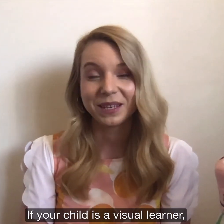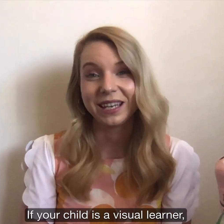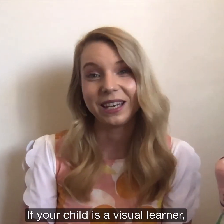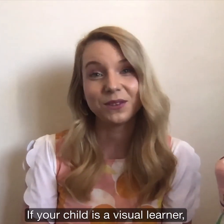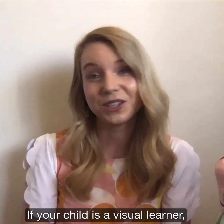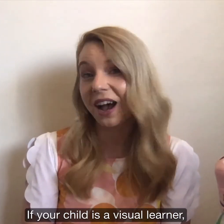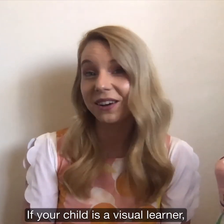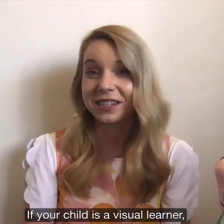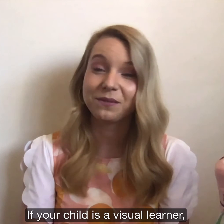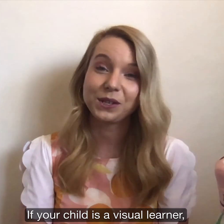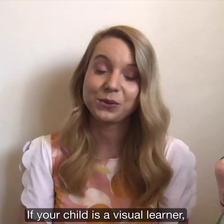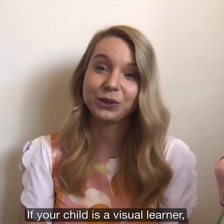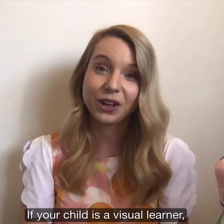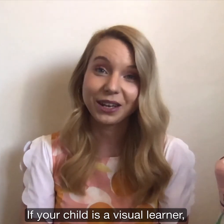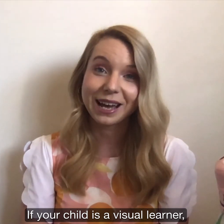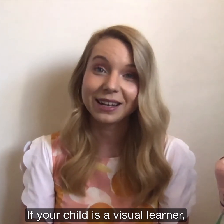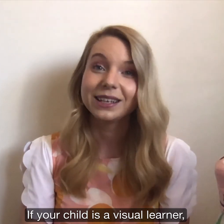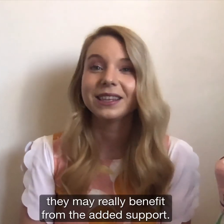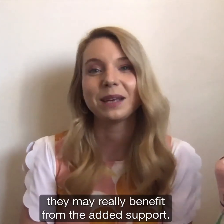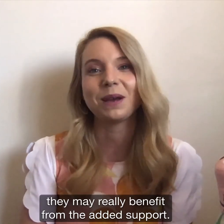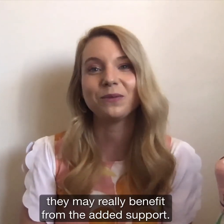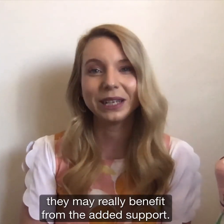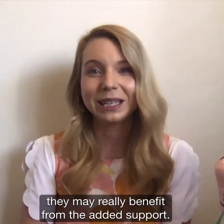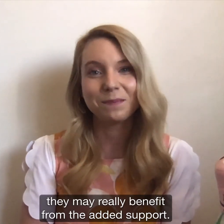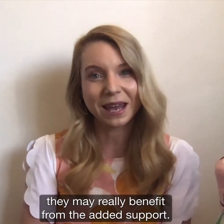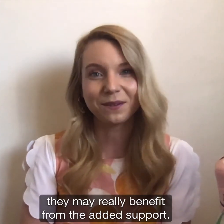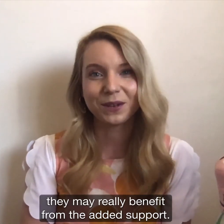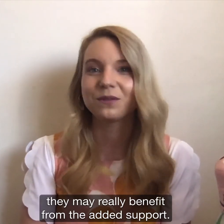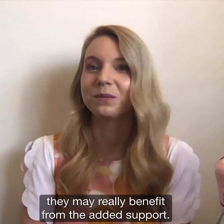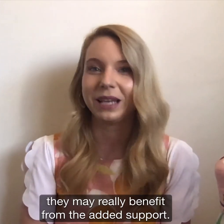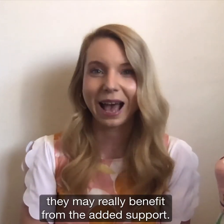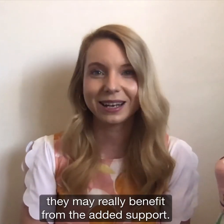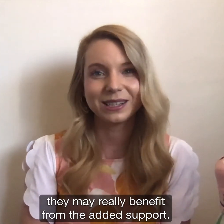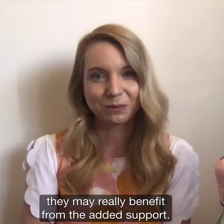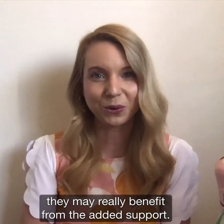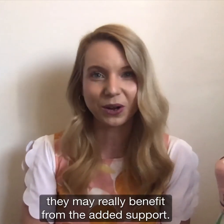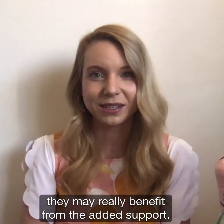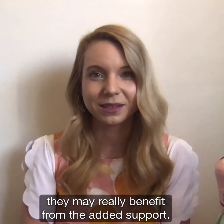If your child is a visual learner, they may really benefit from the added support.